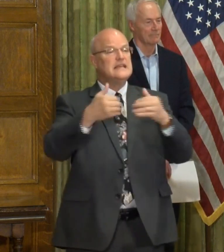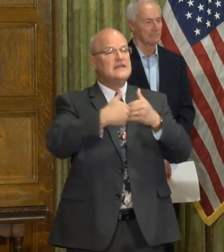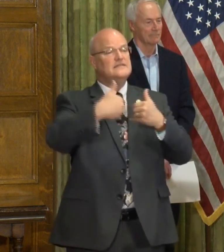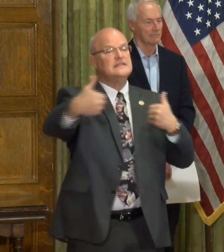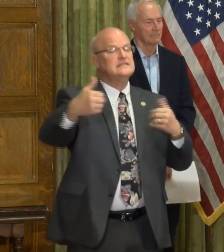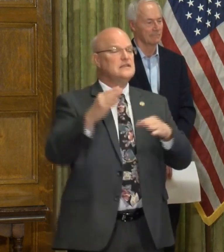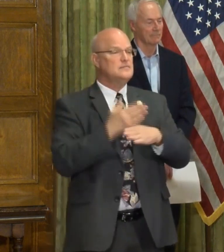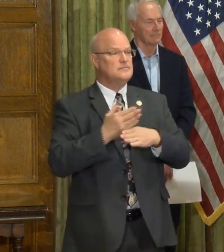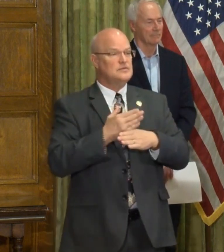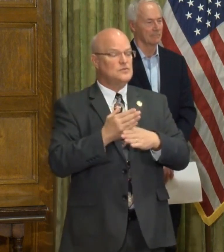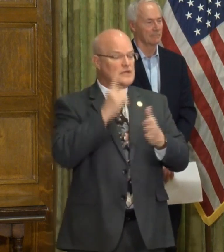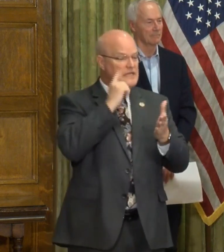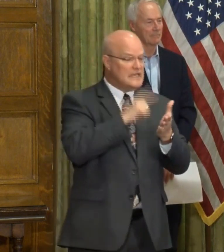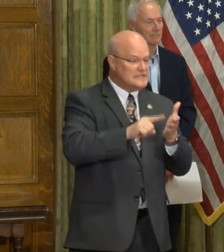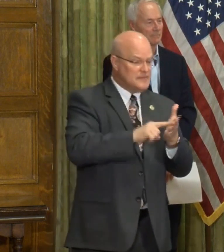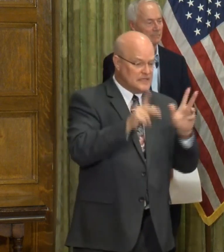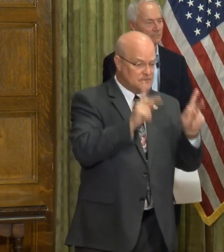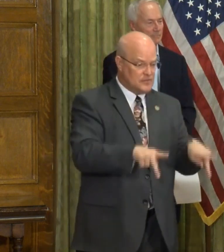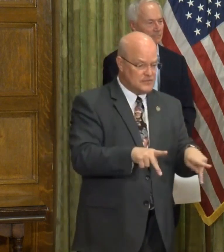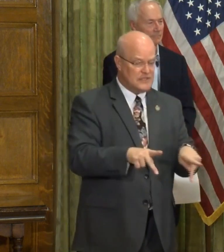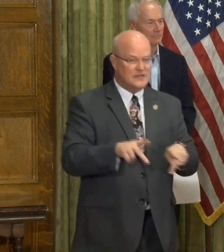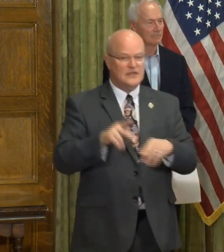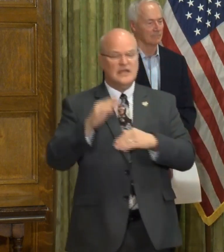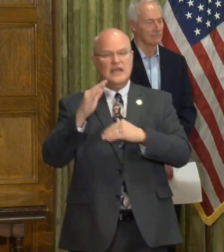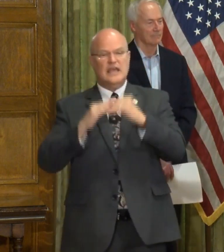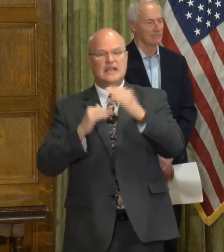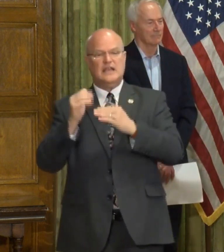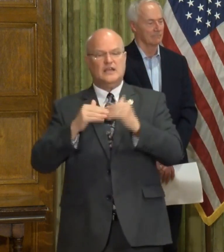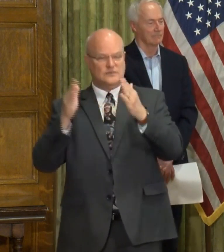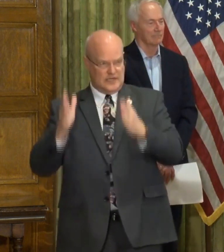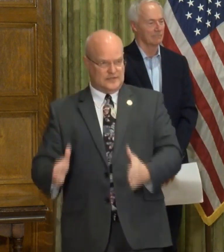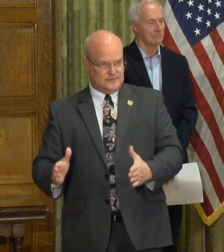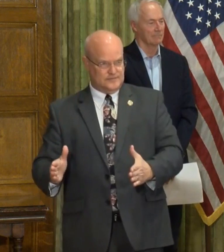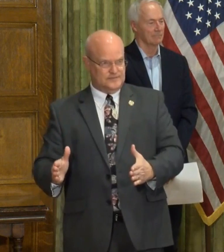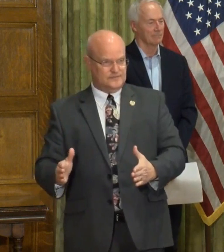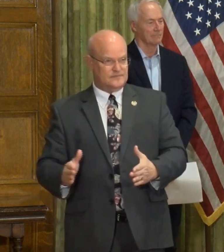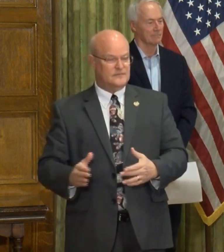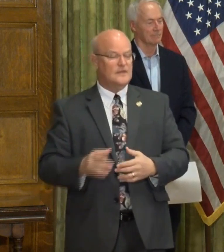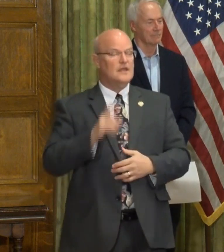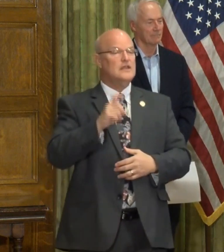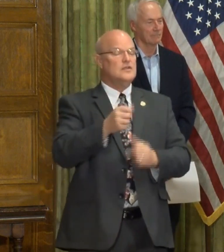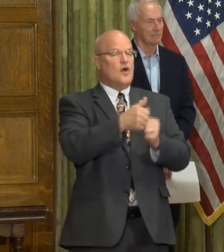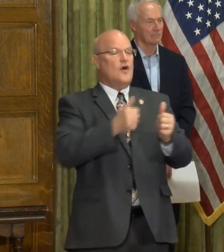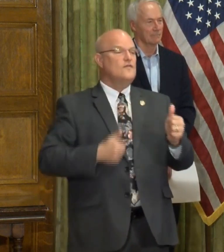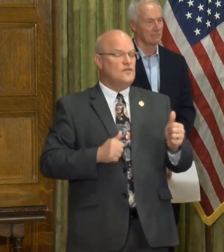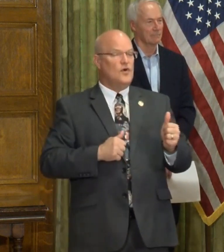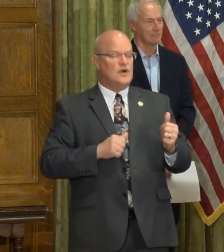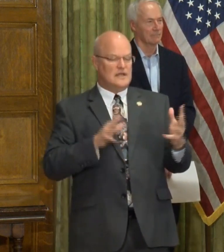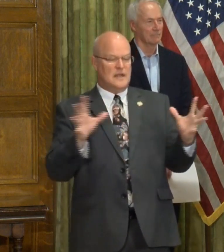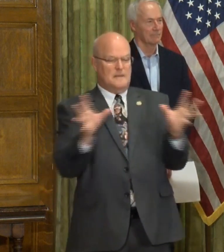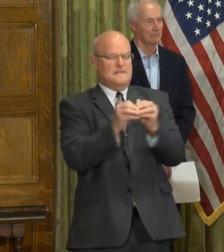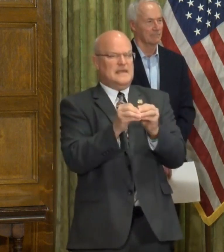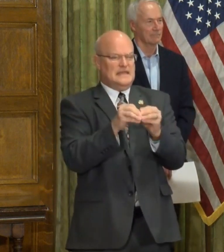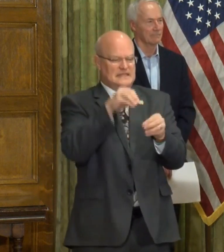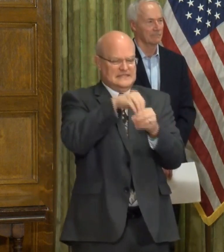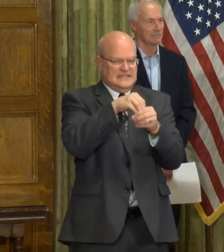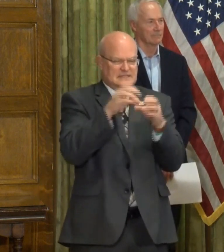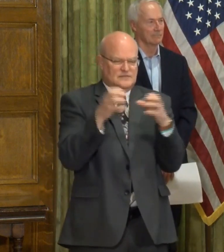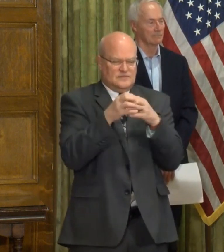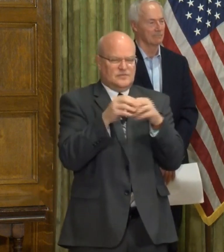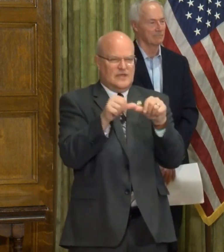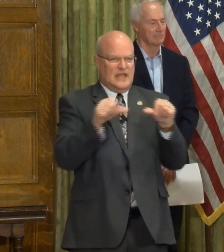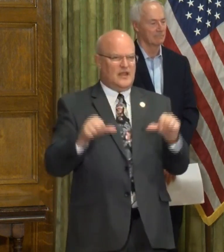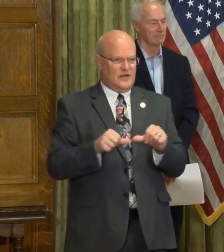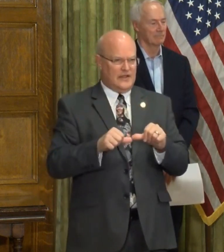a safe distance between inspection personnel and contractor personnel. They are to avoid meetings in an